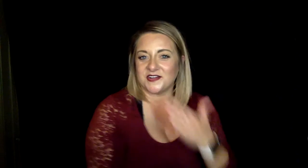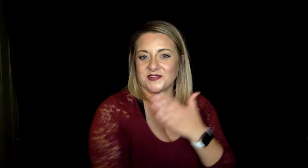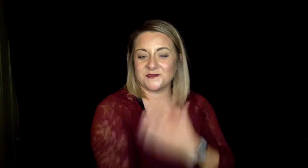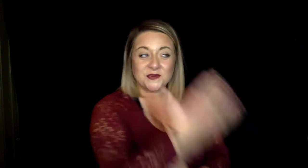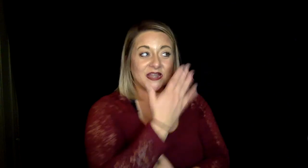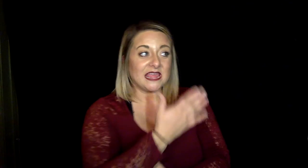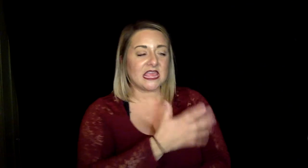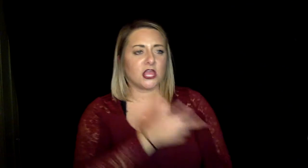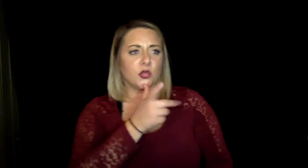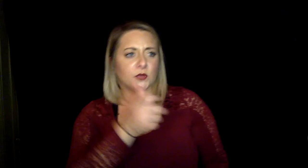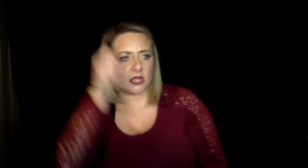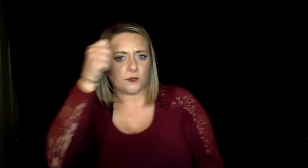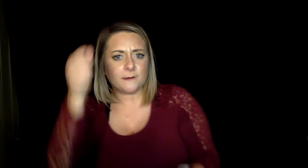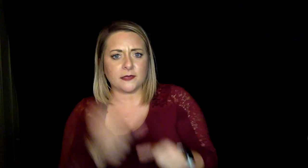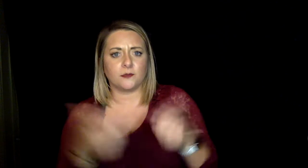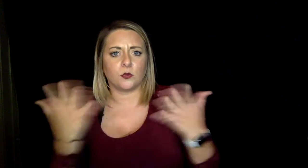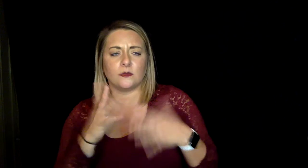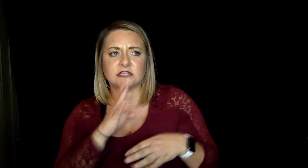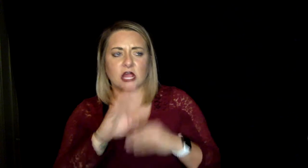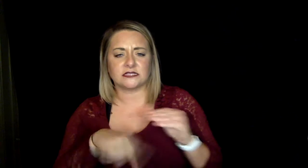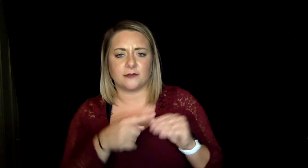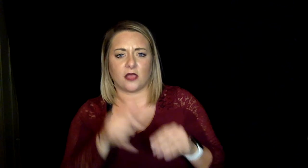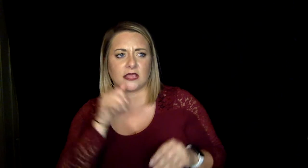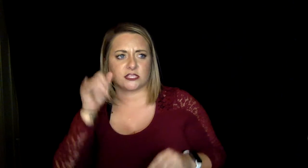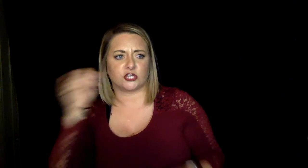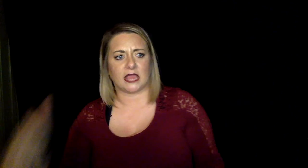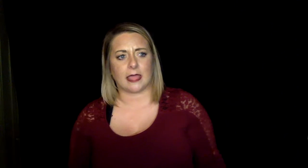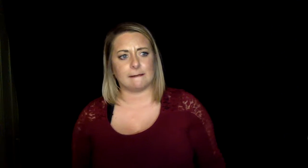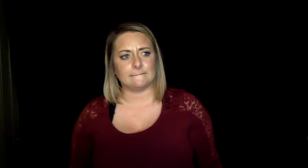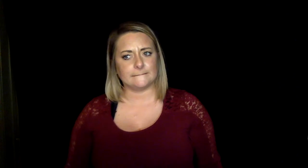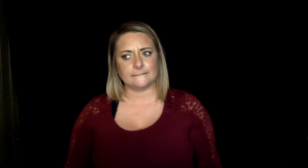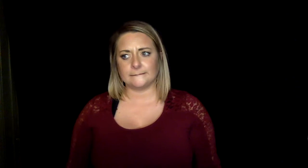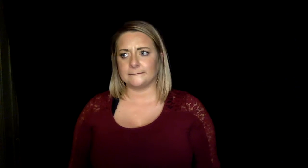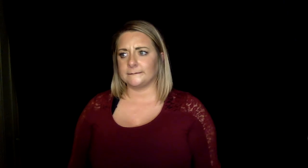Good morning. Who can remember what we talked about yesterday?